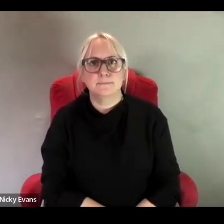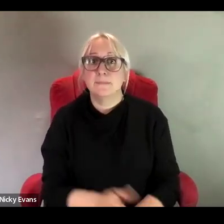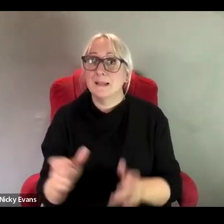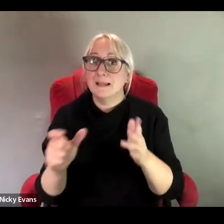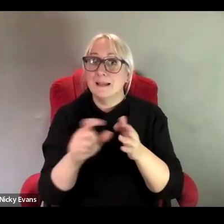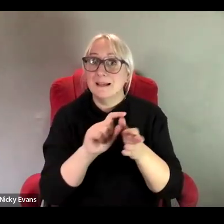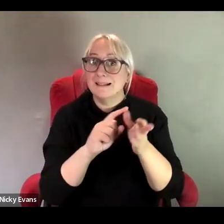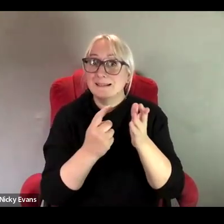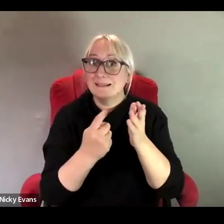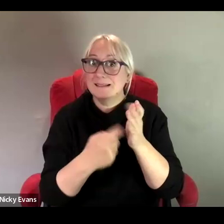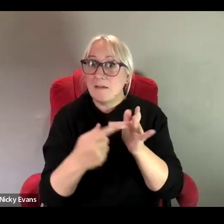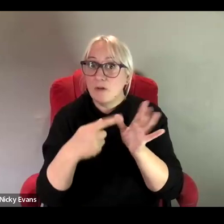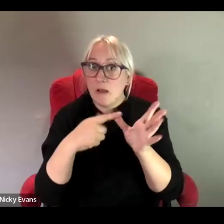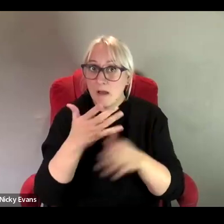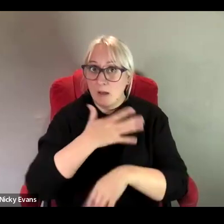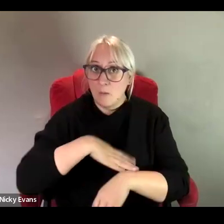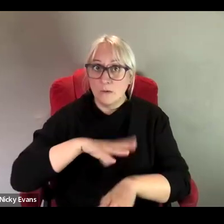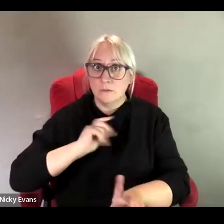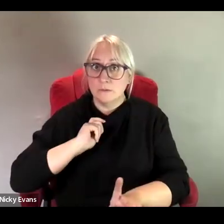You want to unmute yourself?